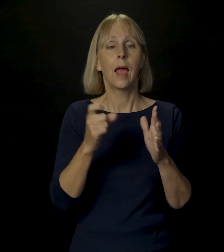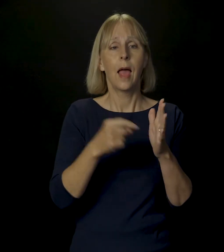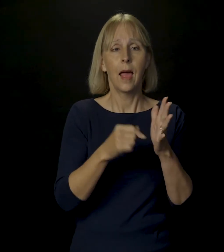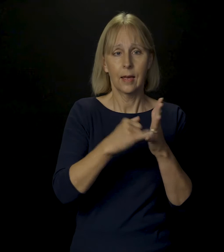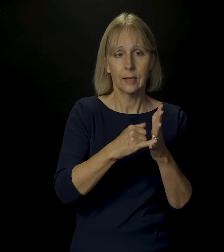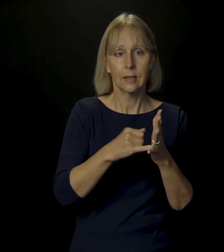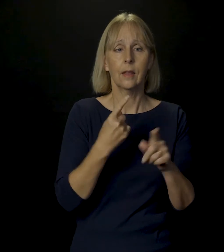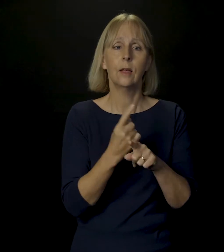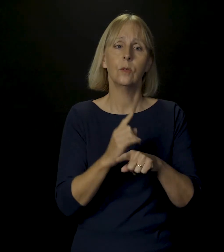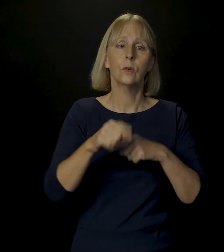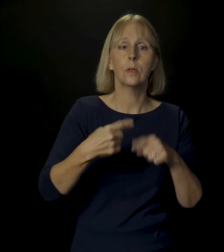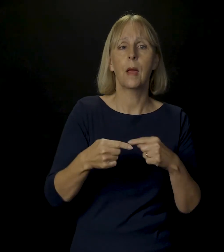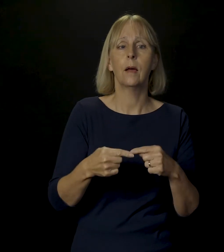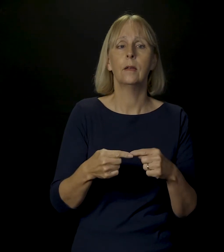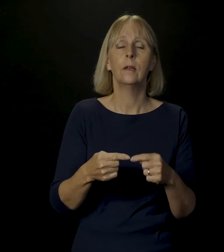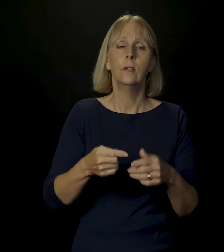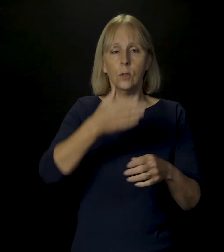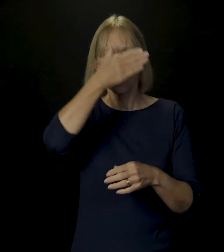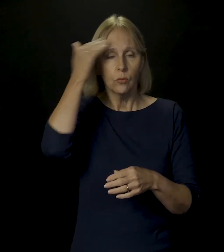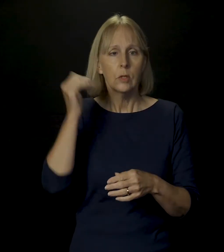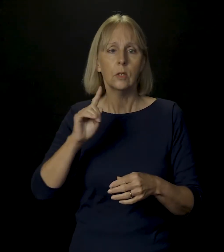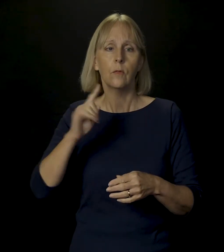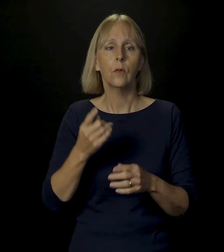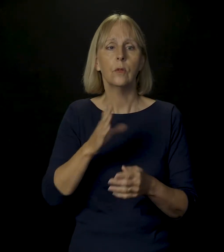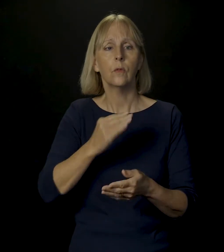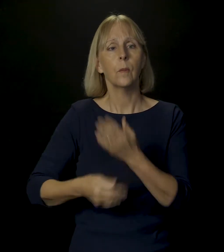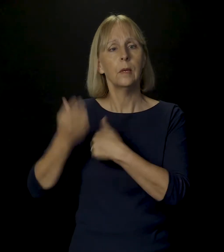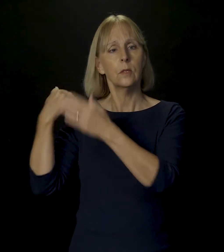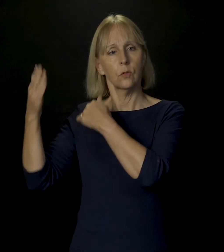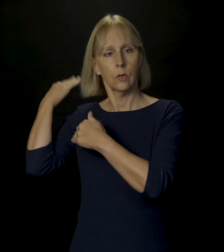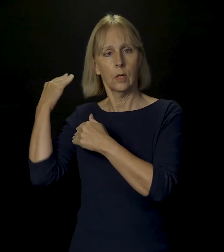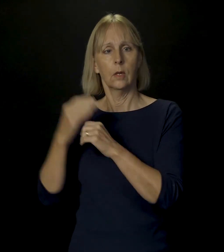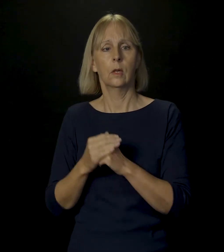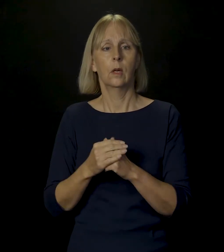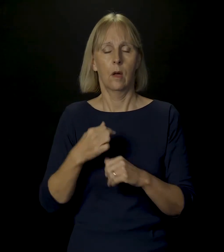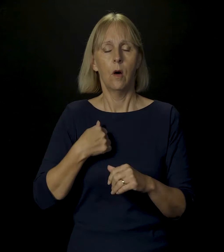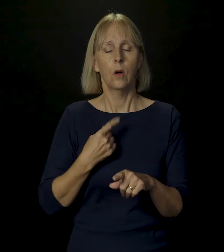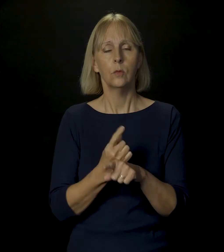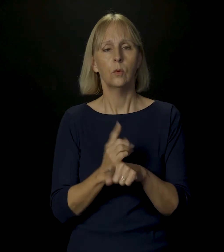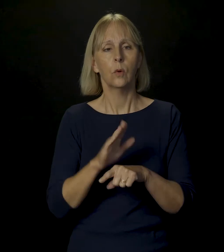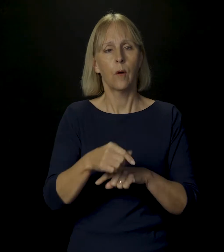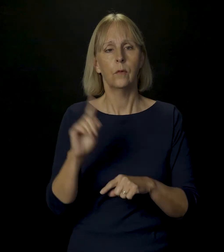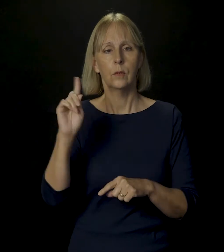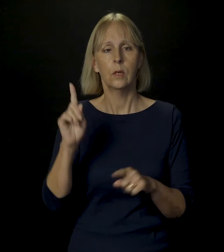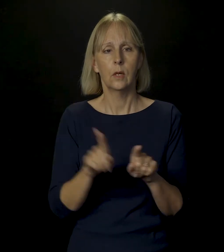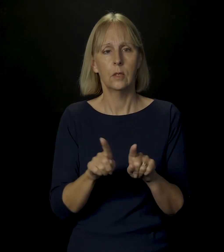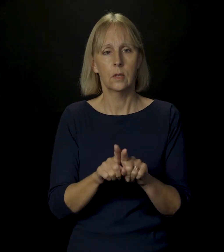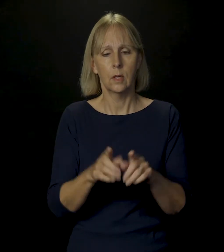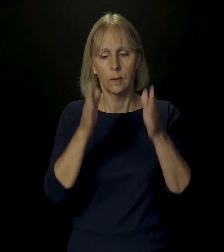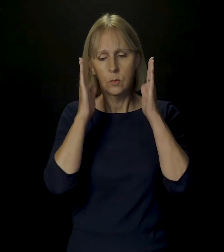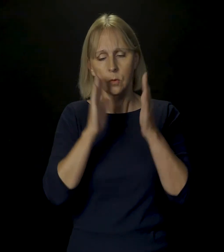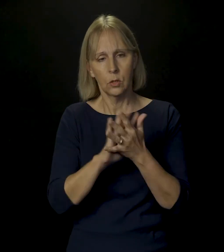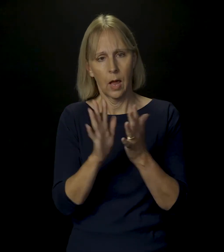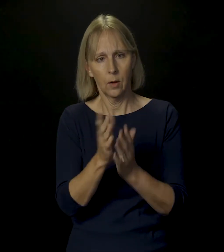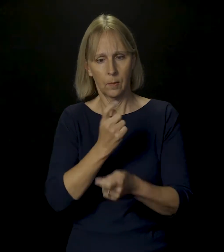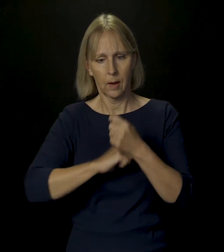church Which is what I wanted To focus on today As we explore the idea Of the church Being the church So I'd like to